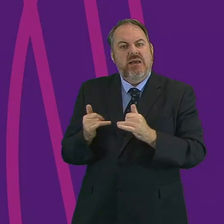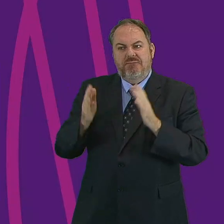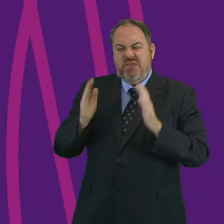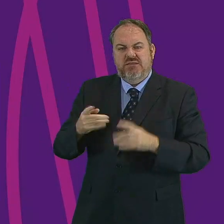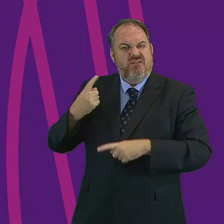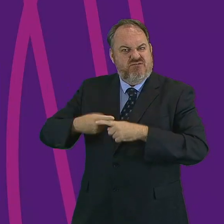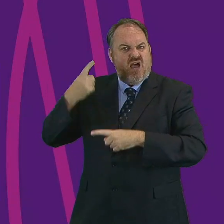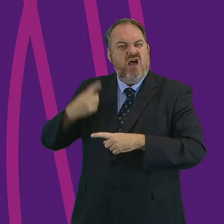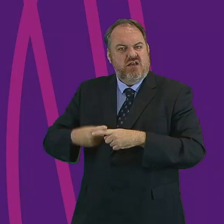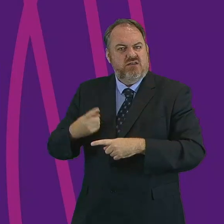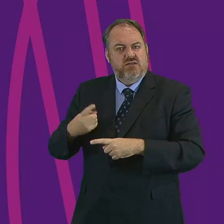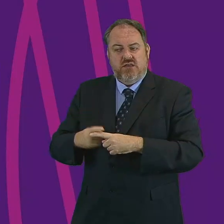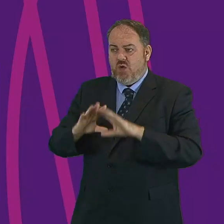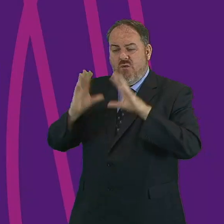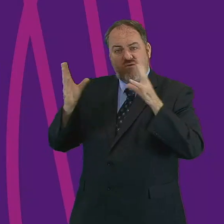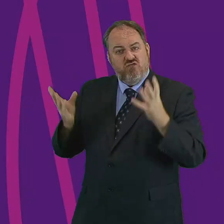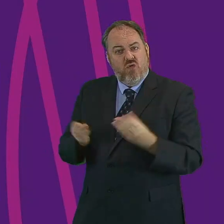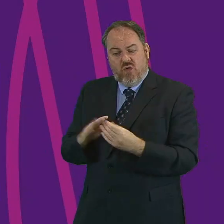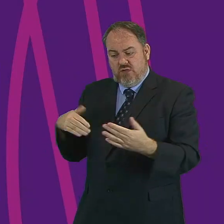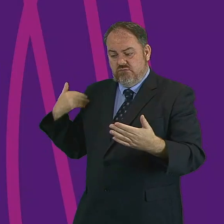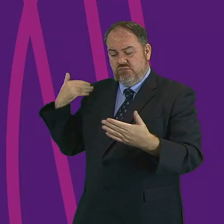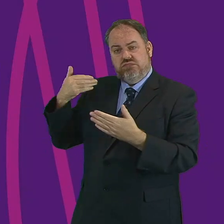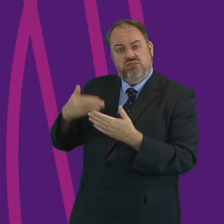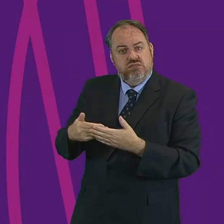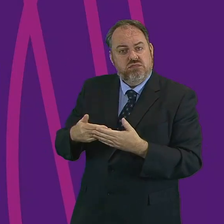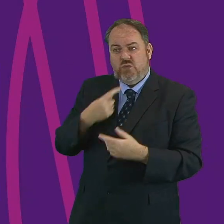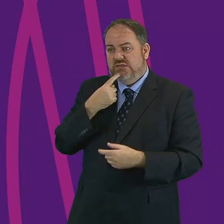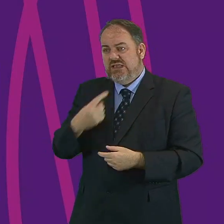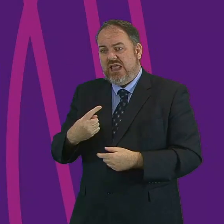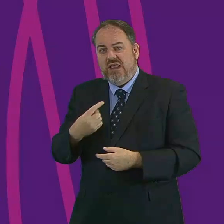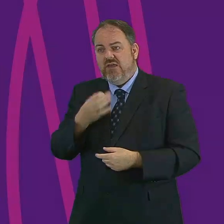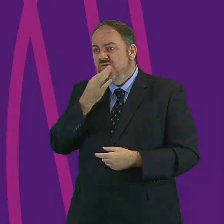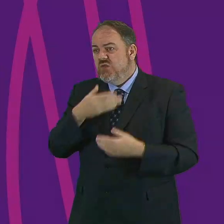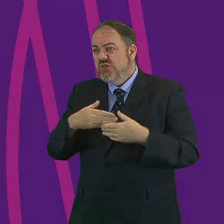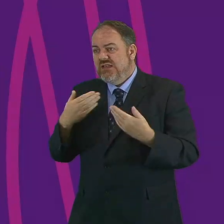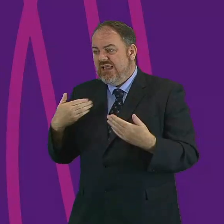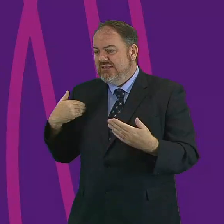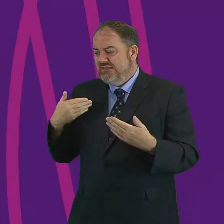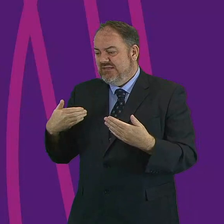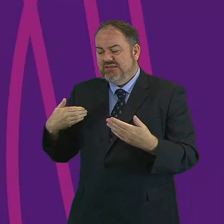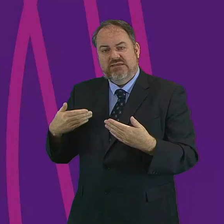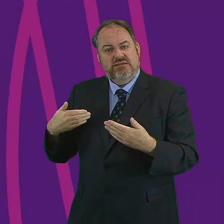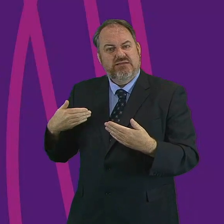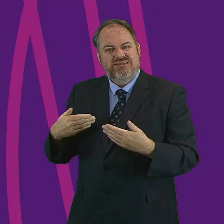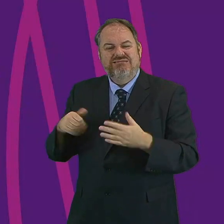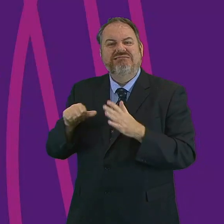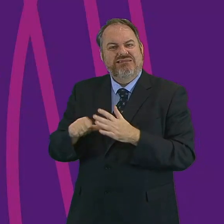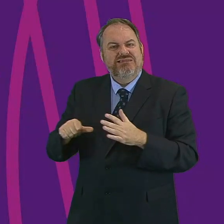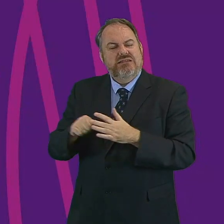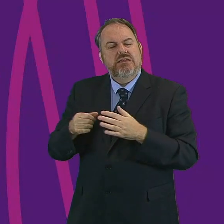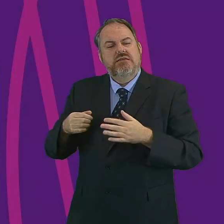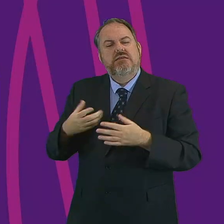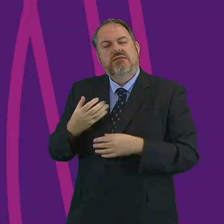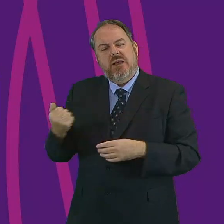Scotland's first approach, as outlined in her testing strategy, will be delivered? First